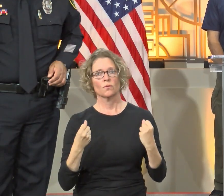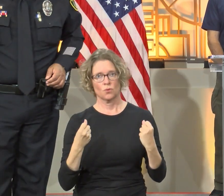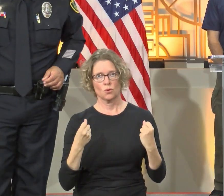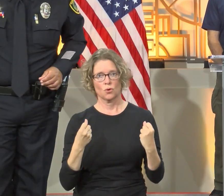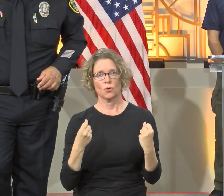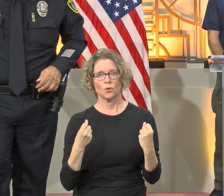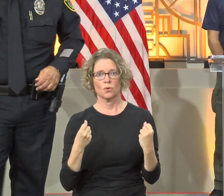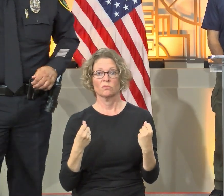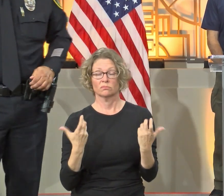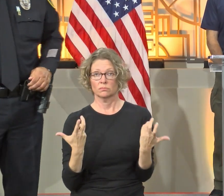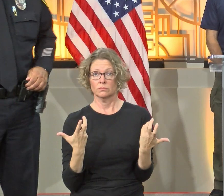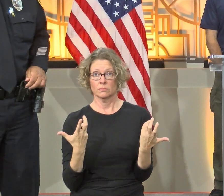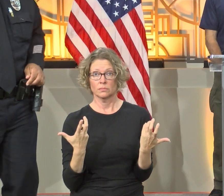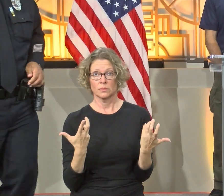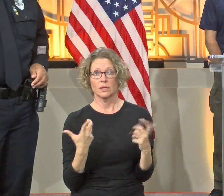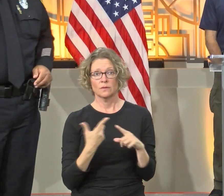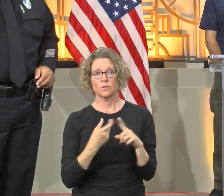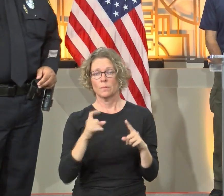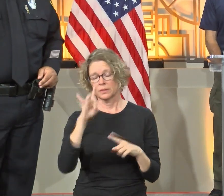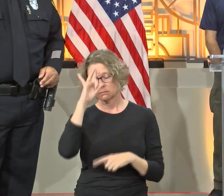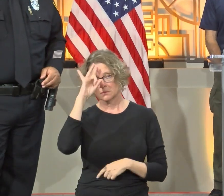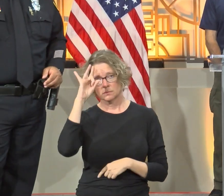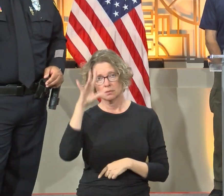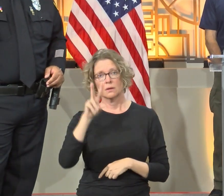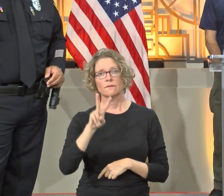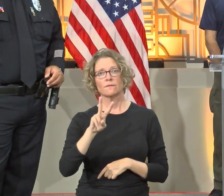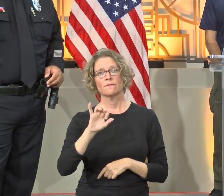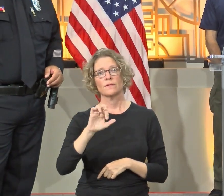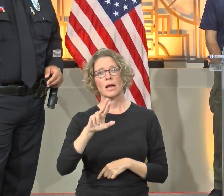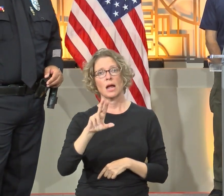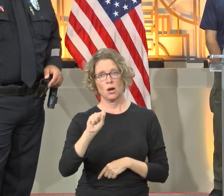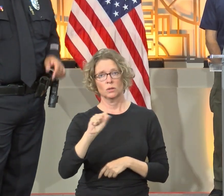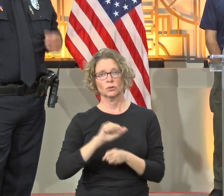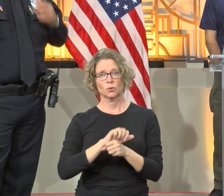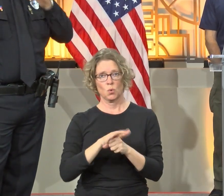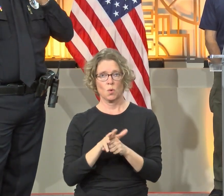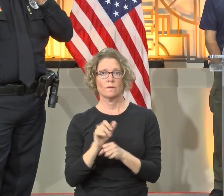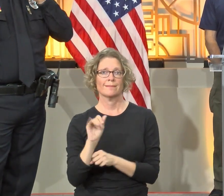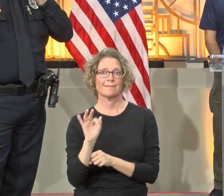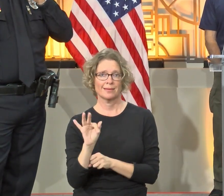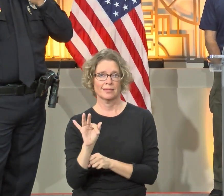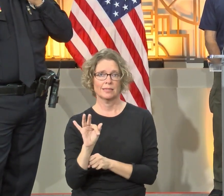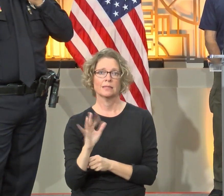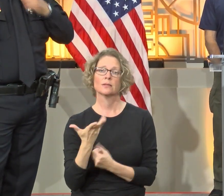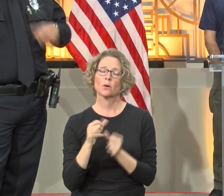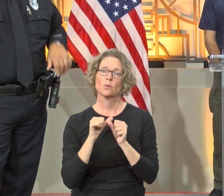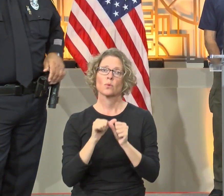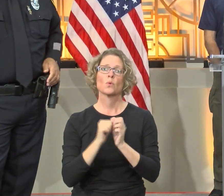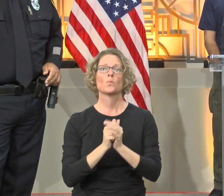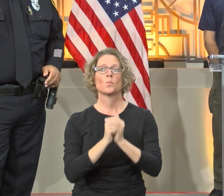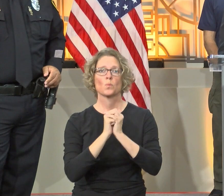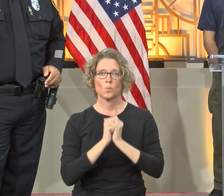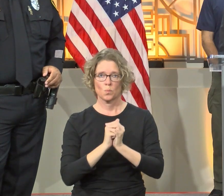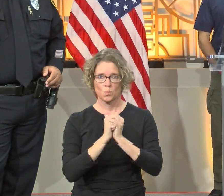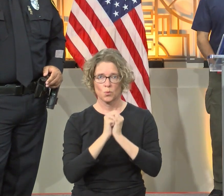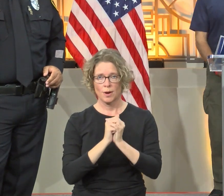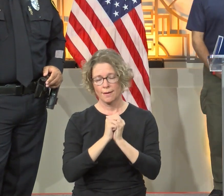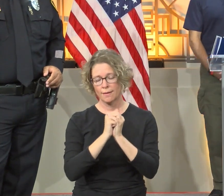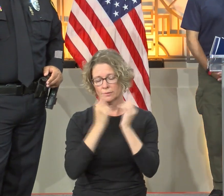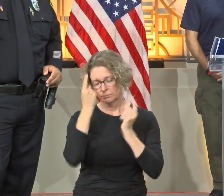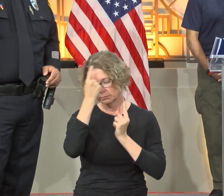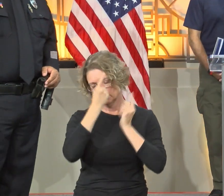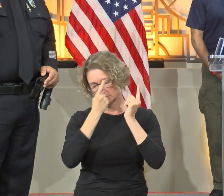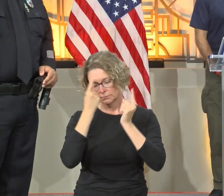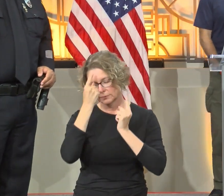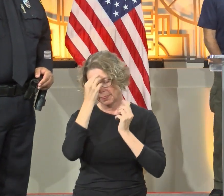from this insidious virus, COVID-19. So we want to continue to pray and lift him up, as well as his